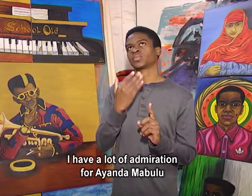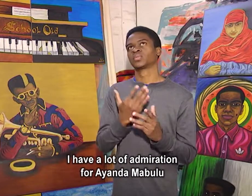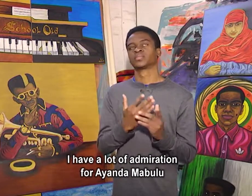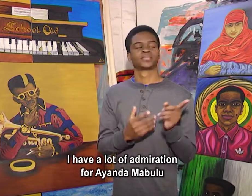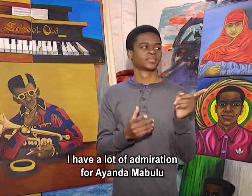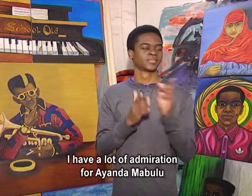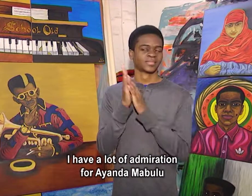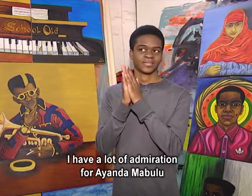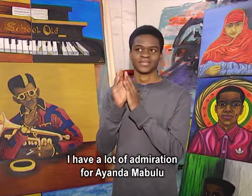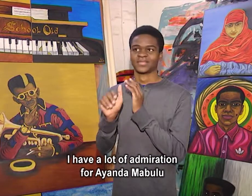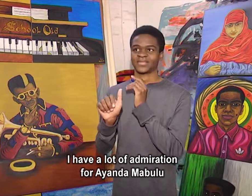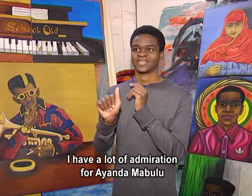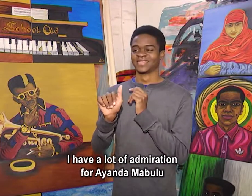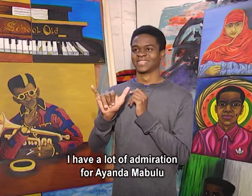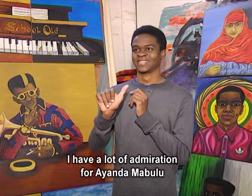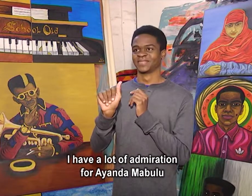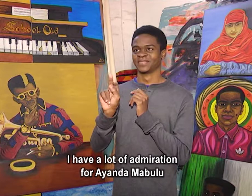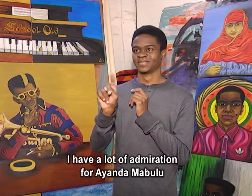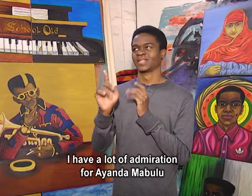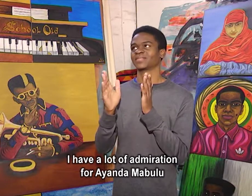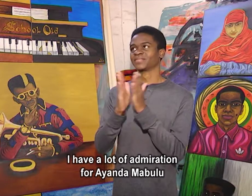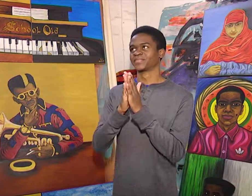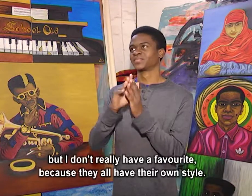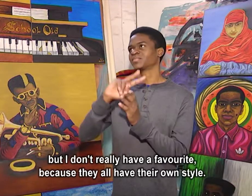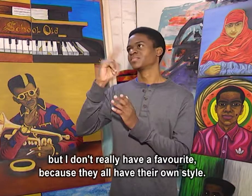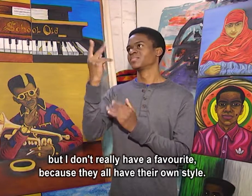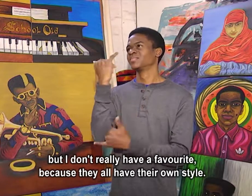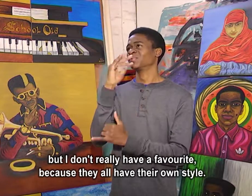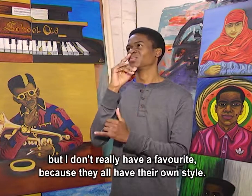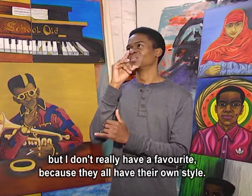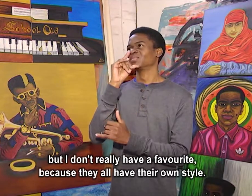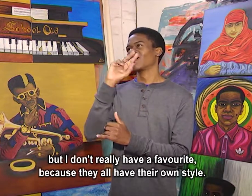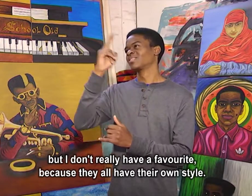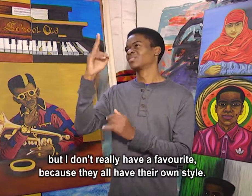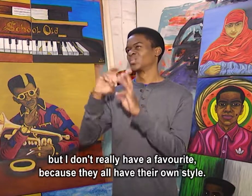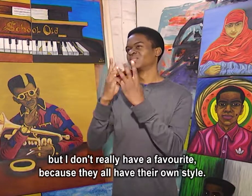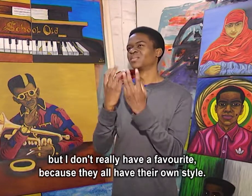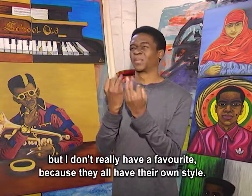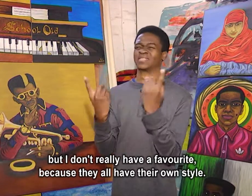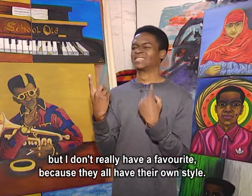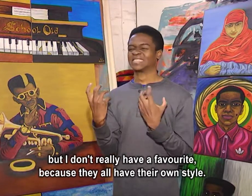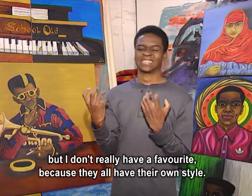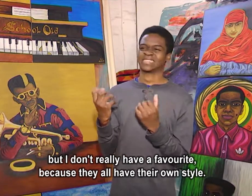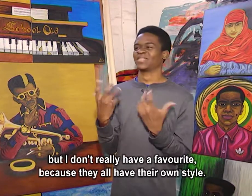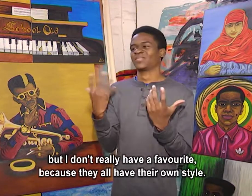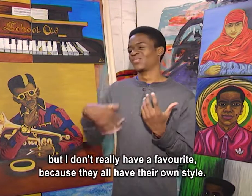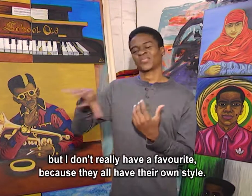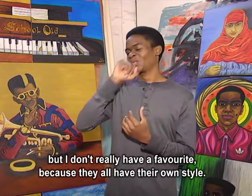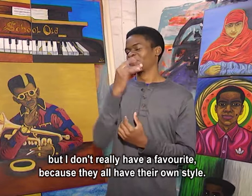I have a lot of admiration for Ayanda Mabulu. But I don't really have a favorite because they all have their own